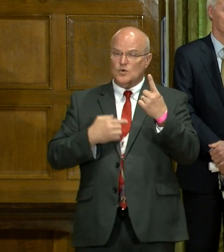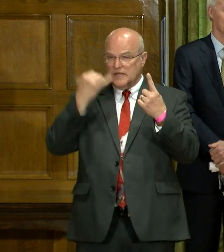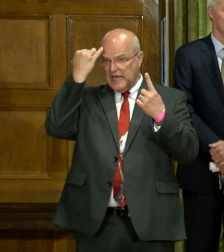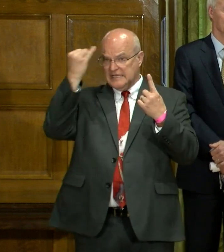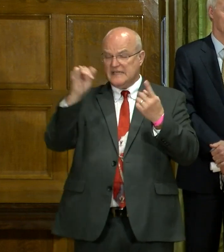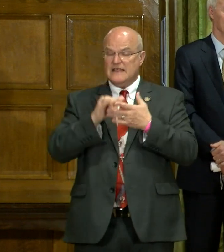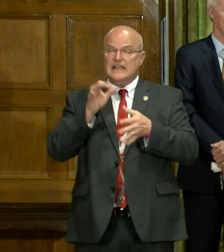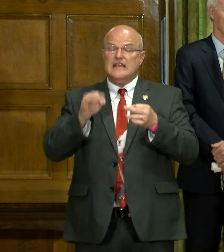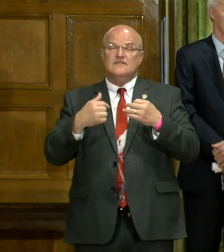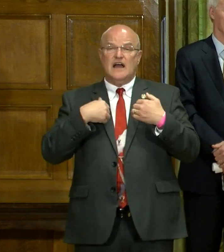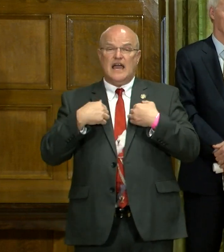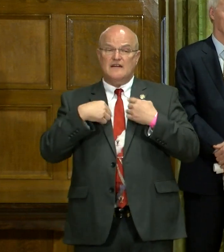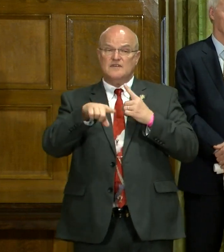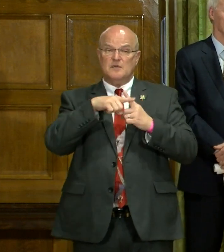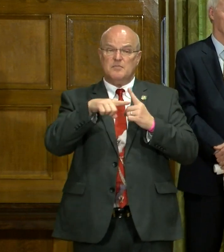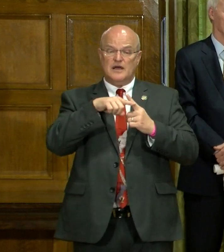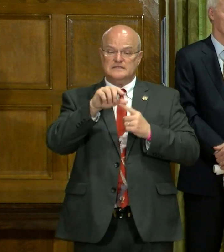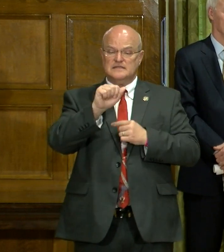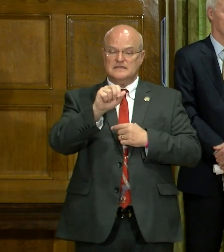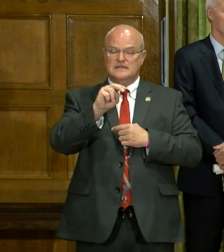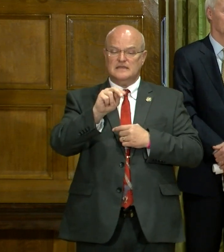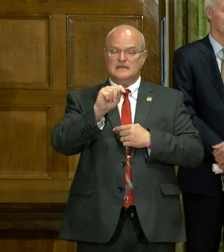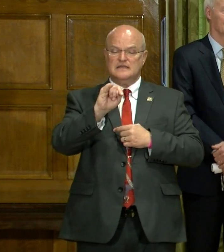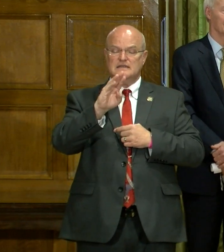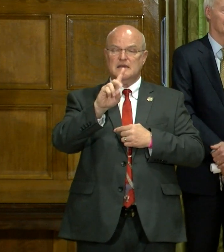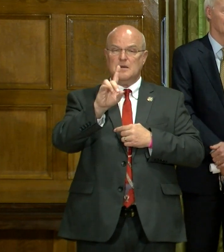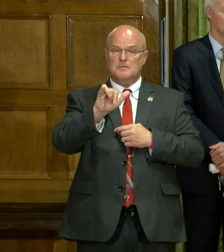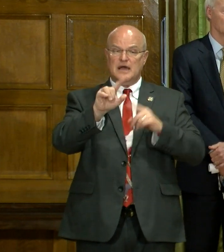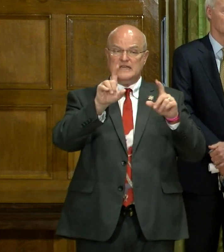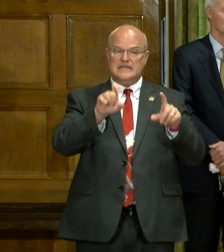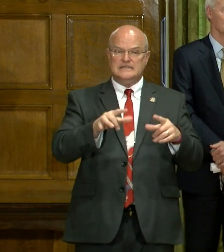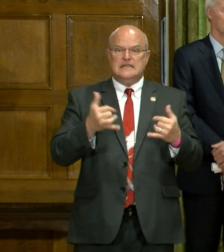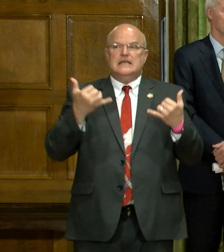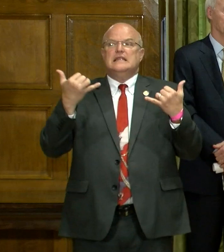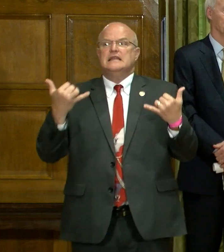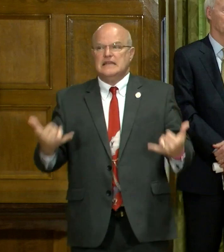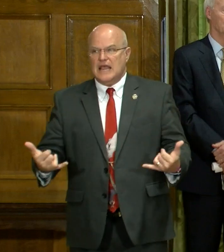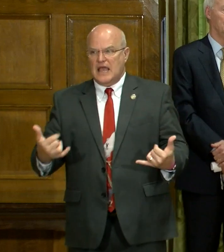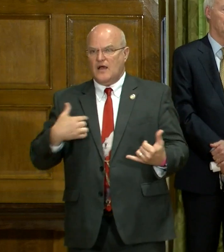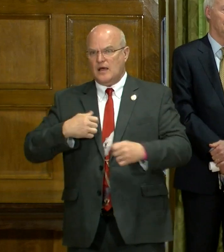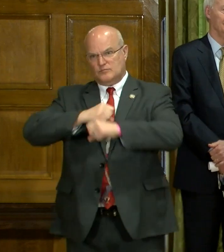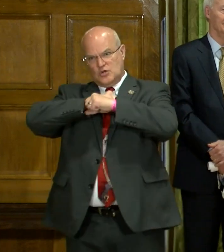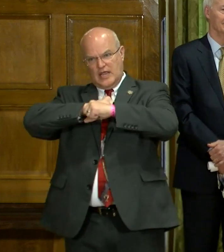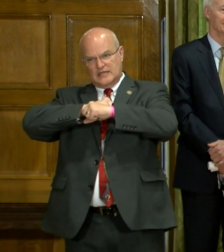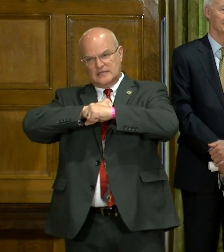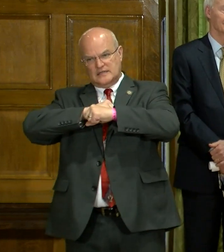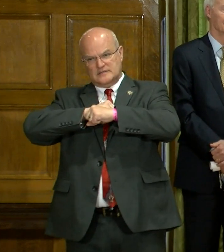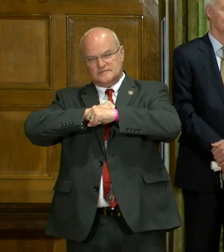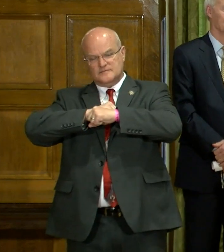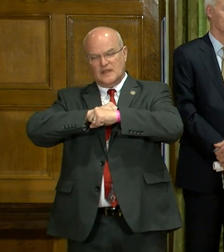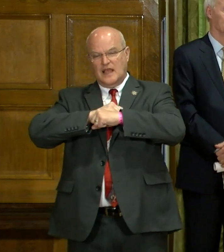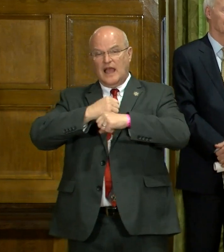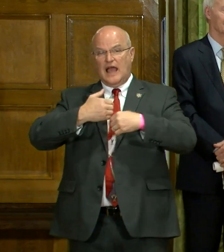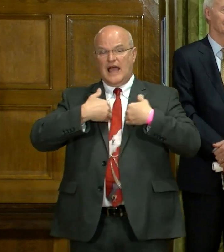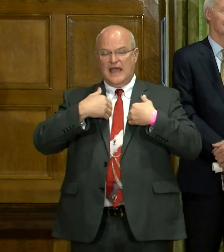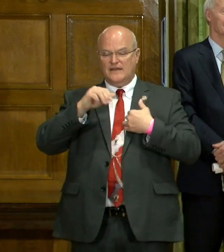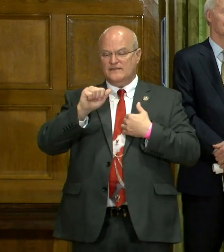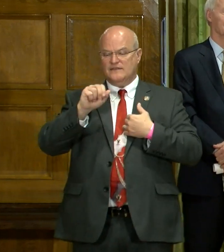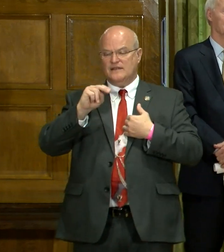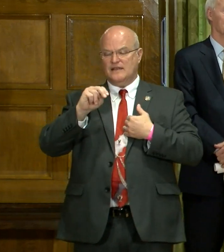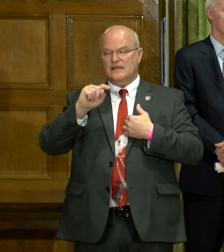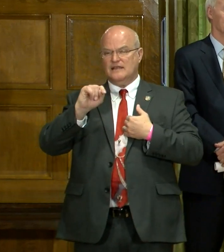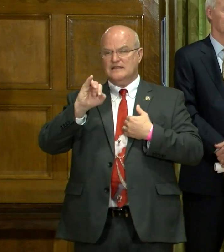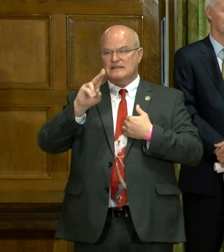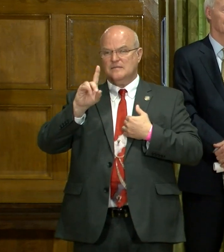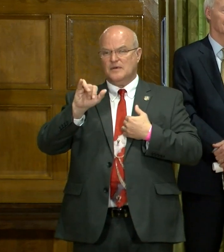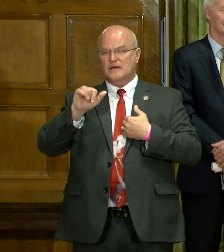idea is that if I have a positive antibody test, well, now I'm protected. I've got antibodies and I